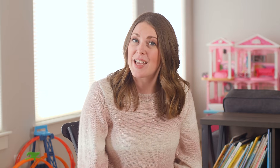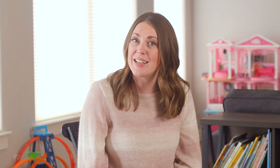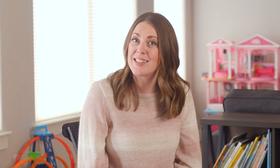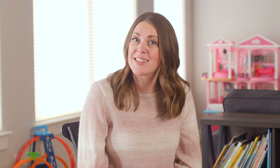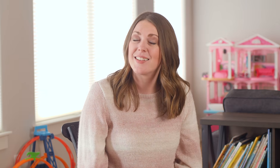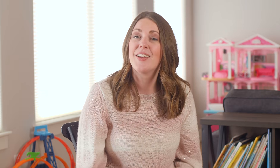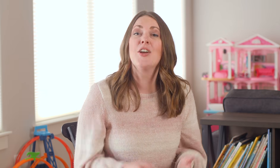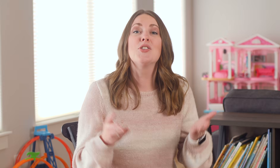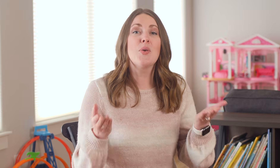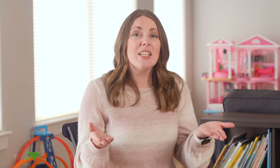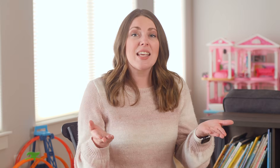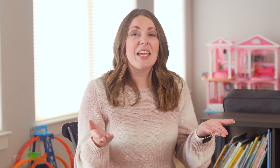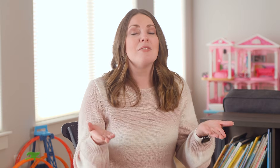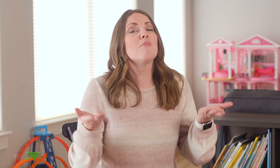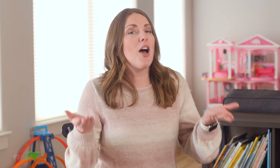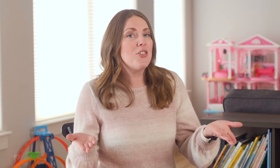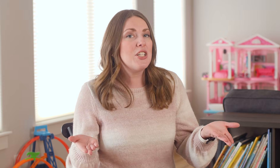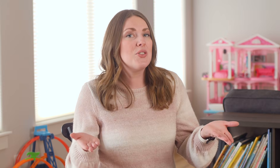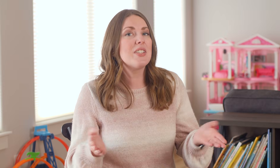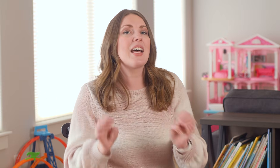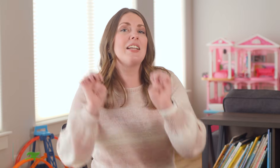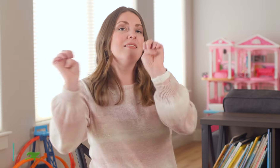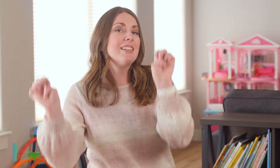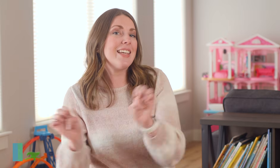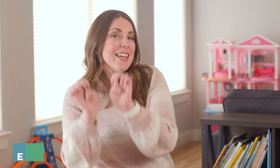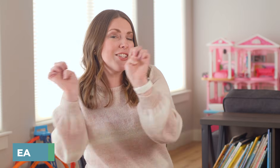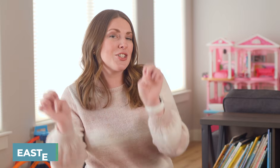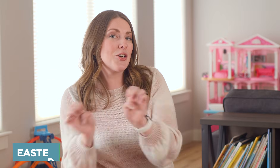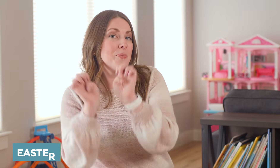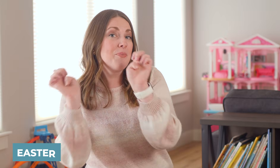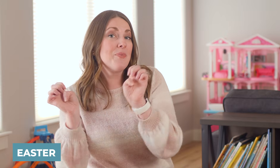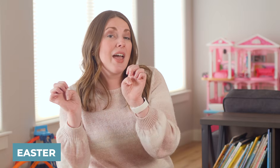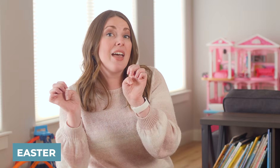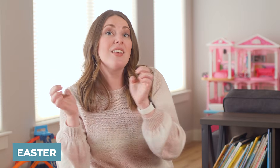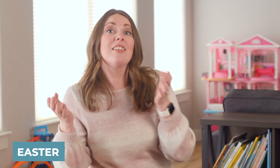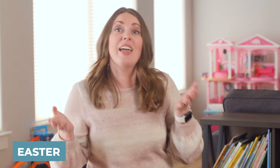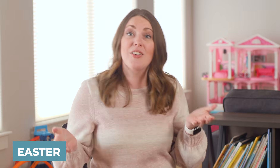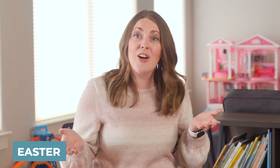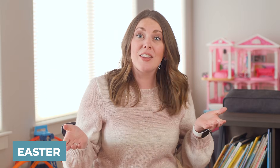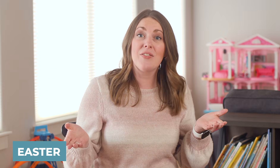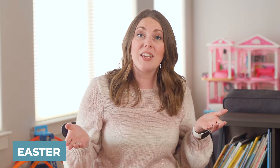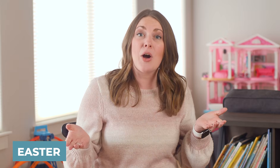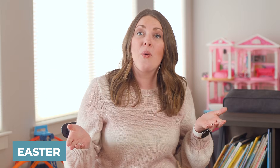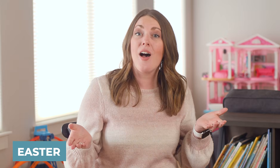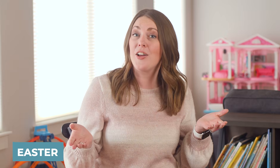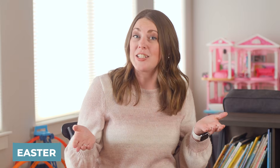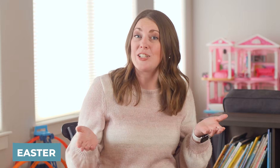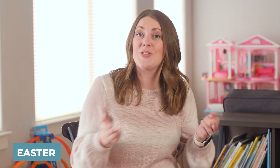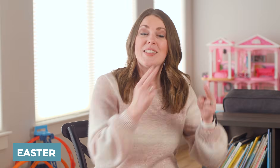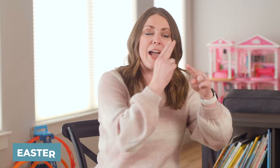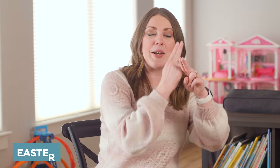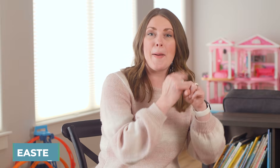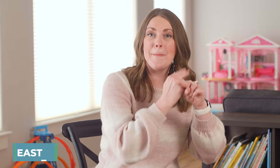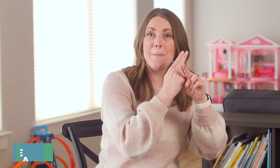signs. So in a second, I'll teach you the sign Easter. And then later on in the video, I'll teach you the sign